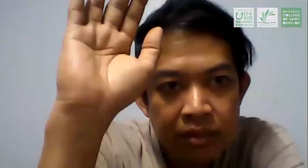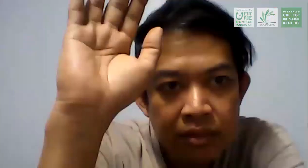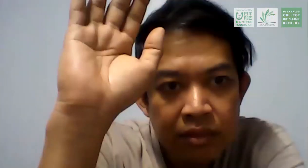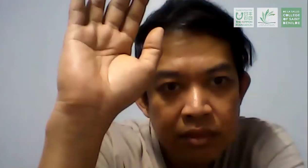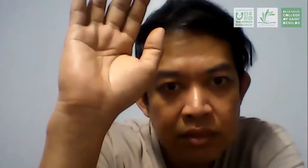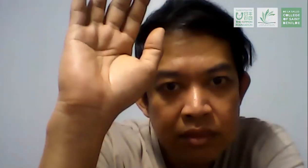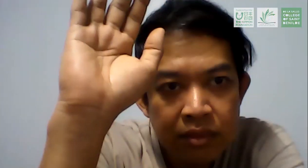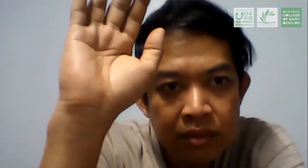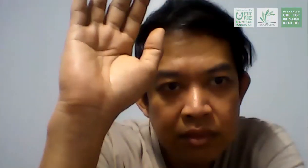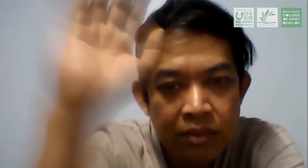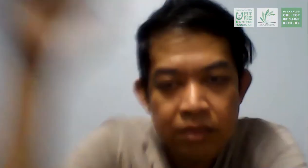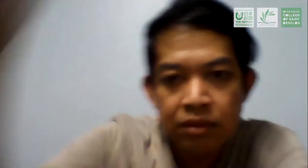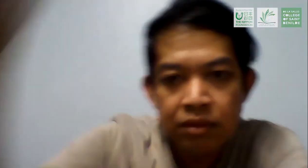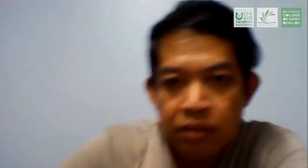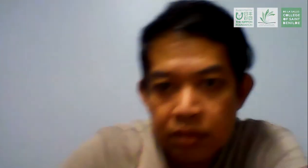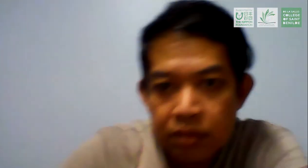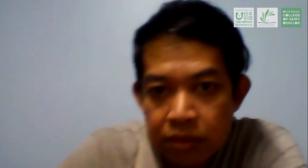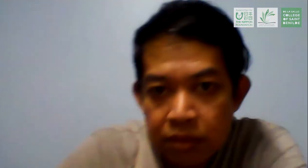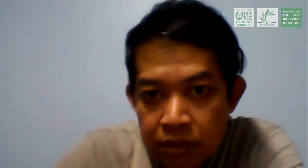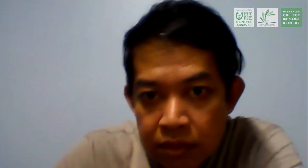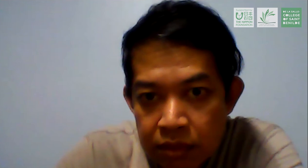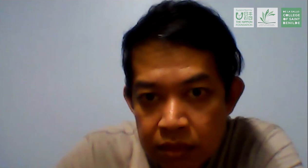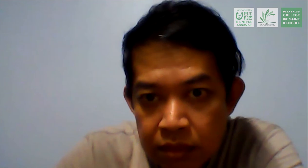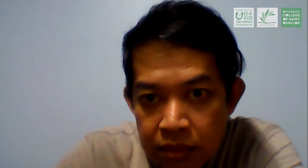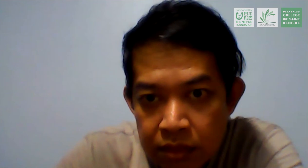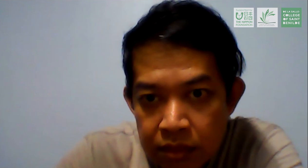Yeah. So this is Ray.